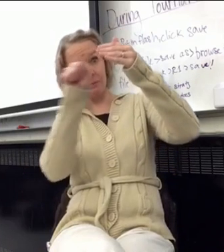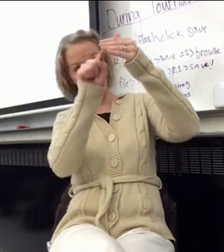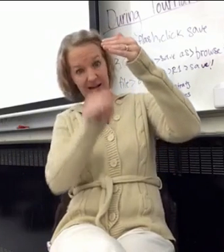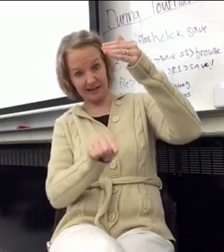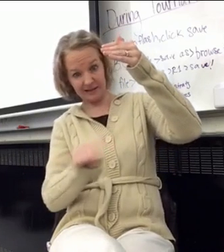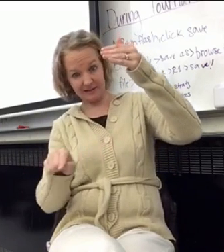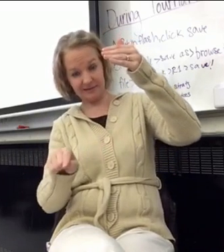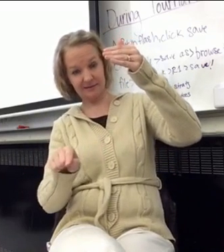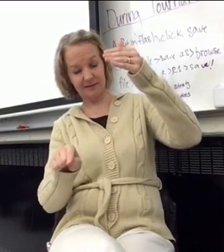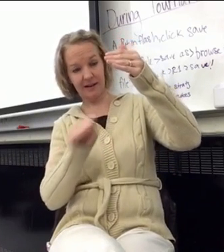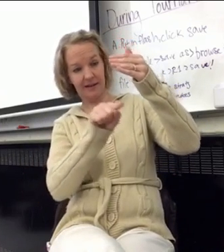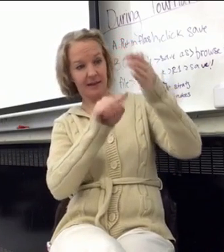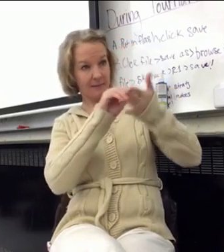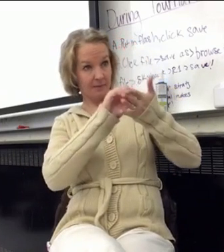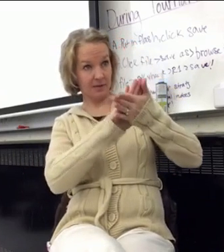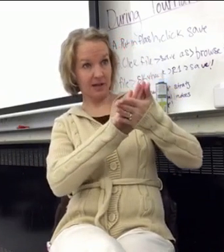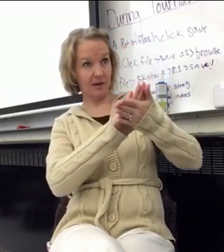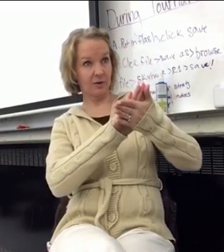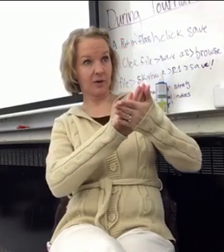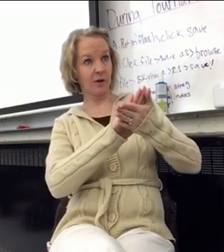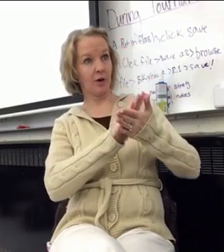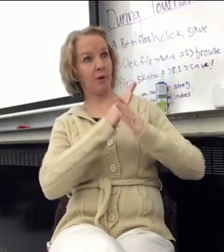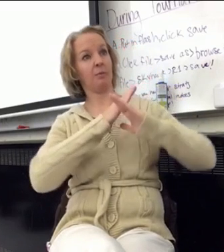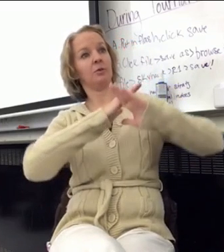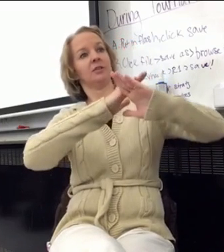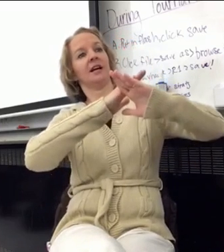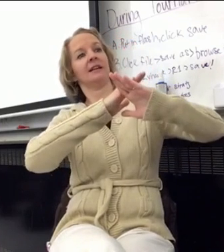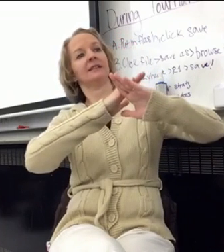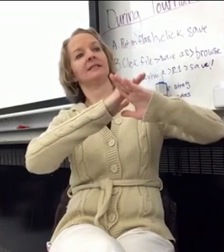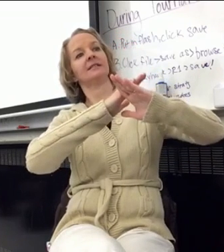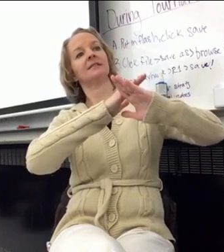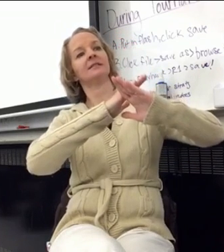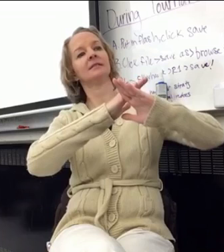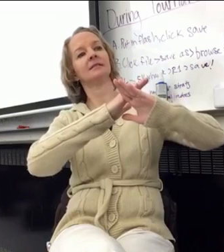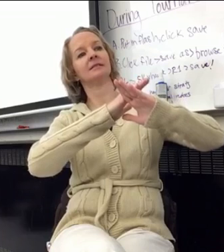and if you will put next to that, protect